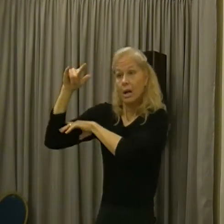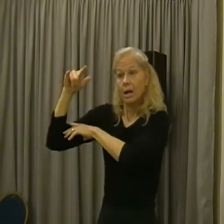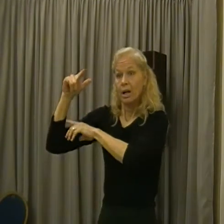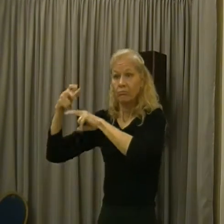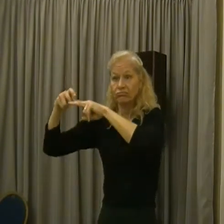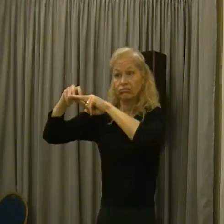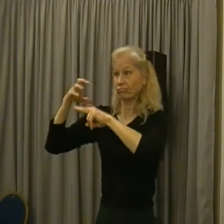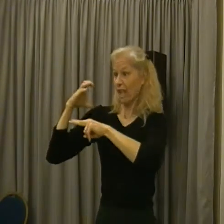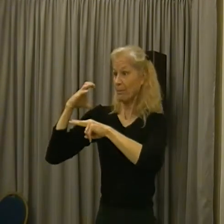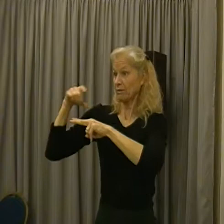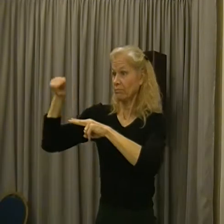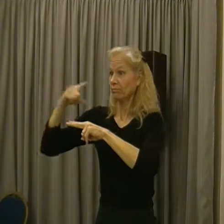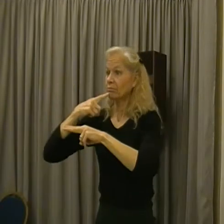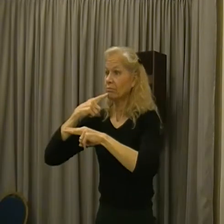The doctor said,